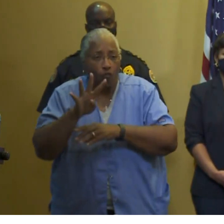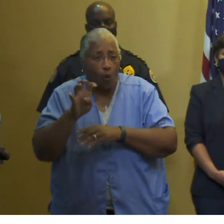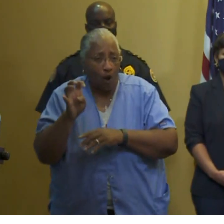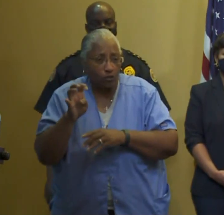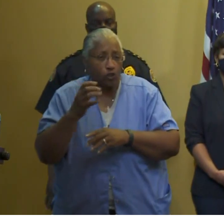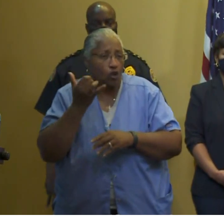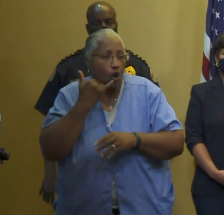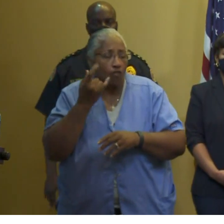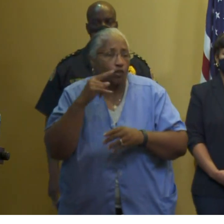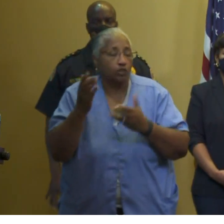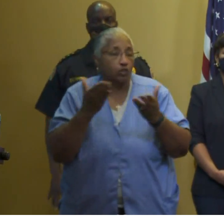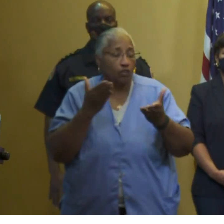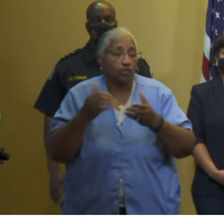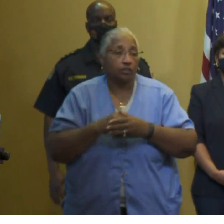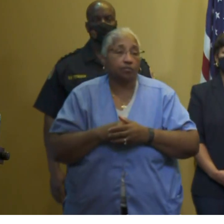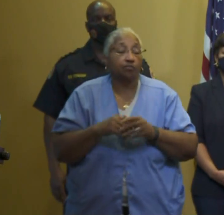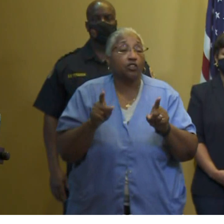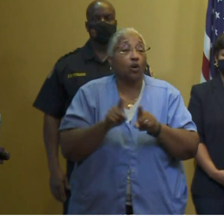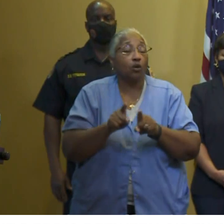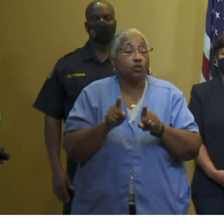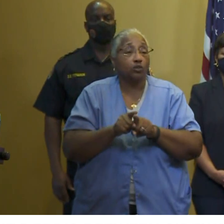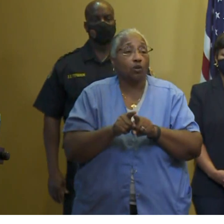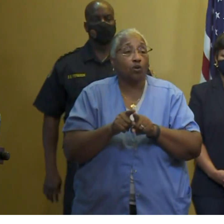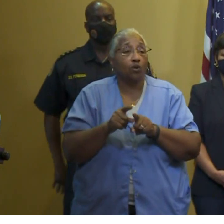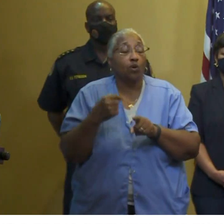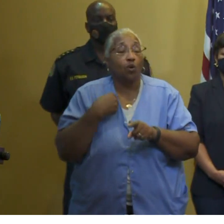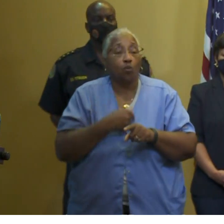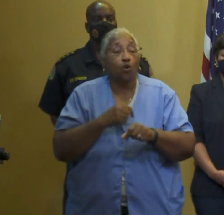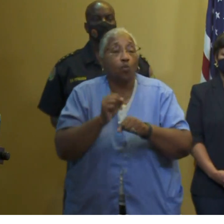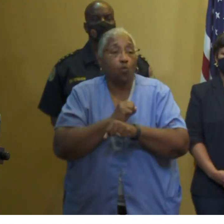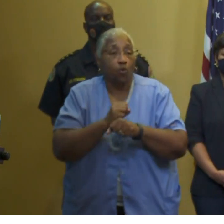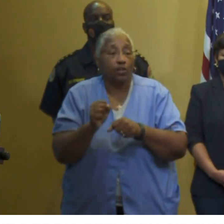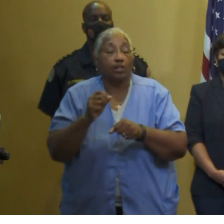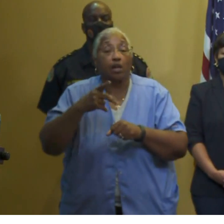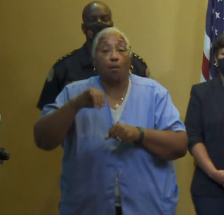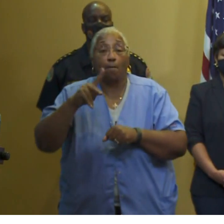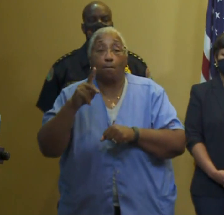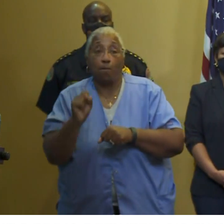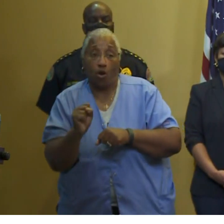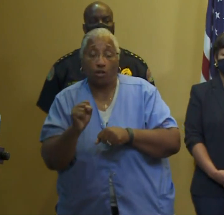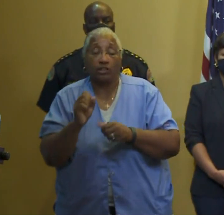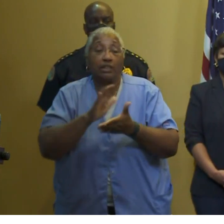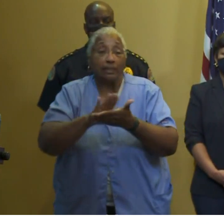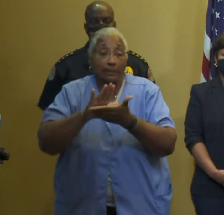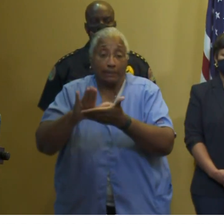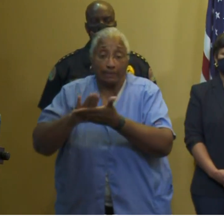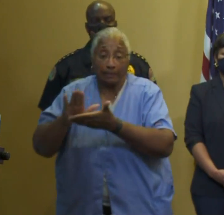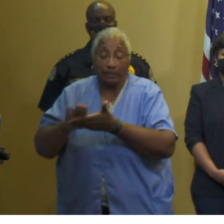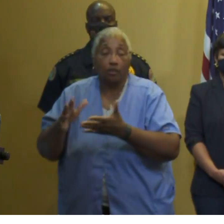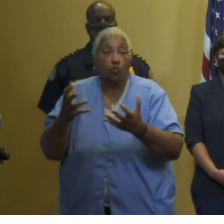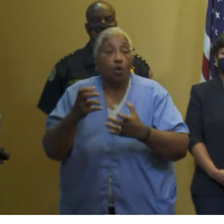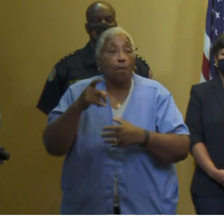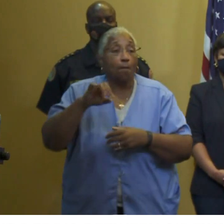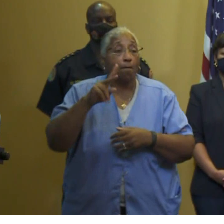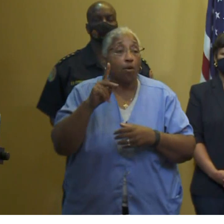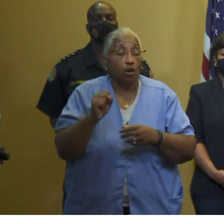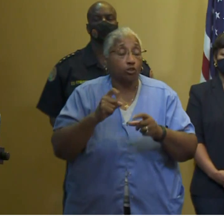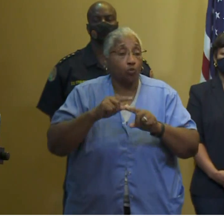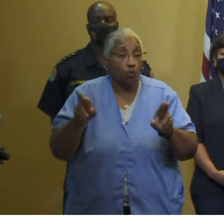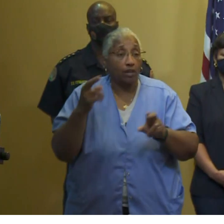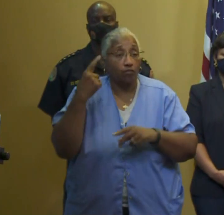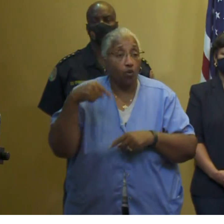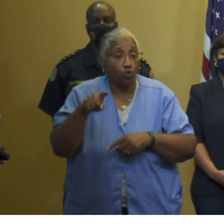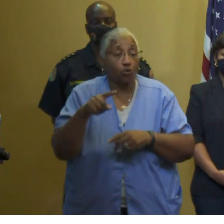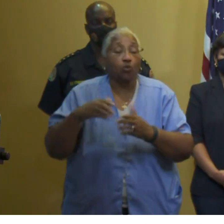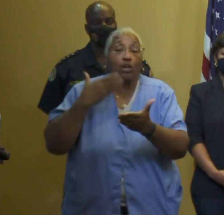Golf Course, and we're starting to transition into removing all the debris from our parks, which is a big deal. We want those parks ready for y'all when you get